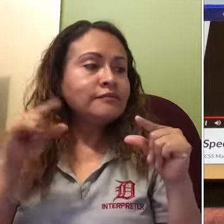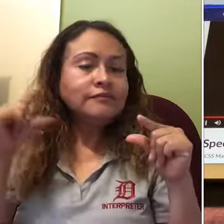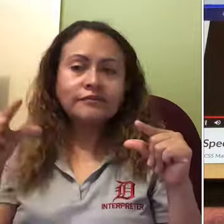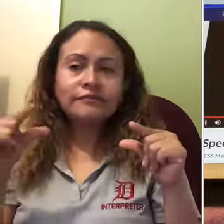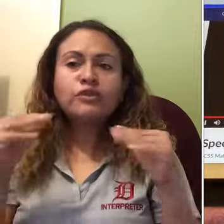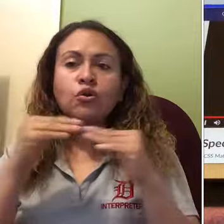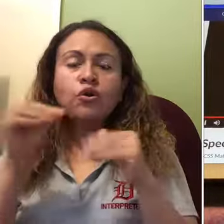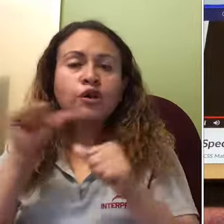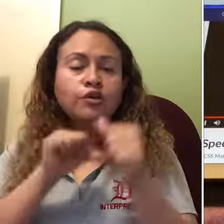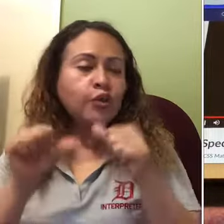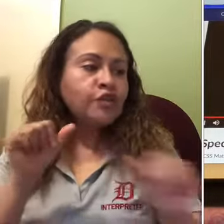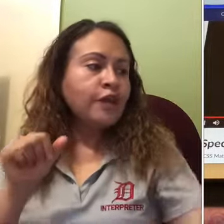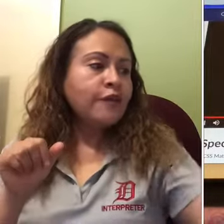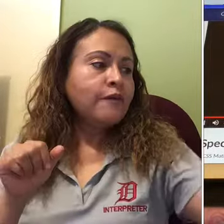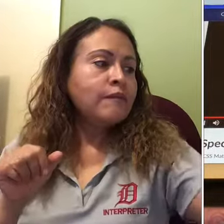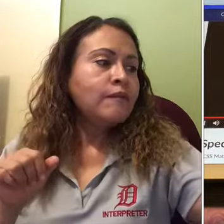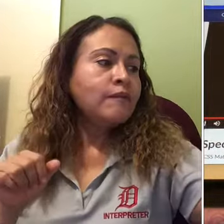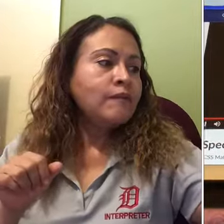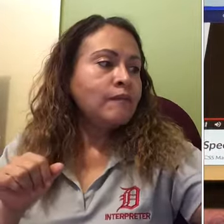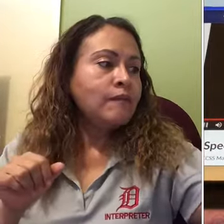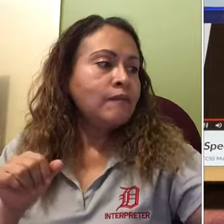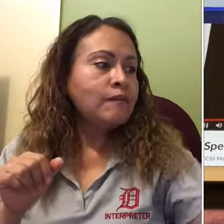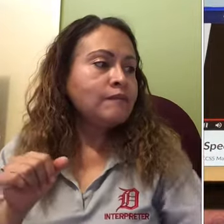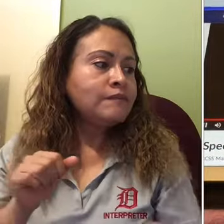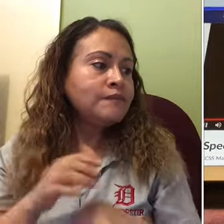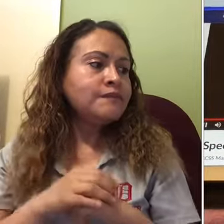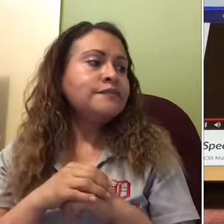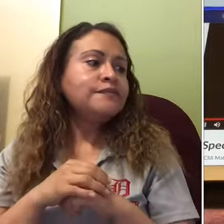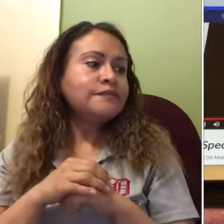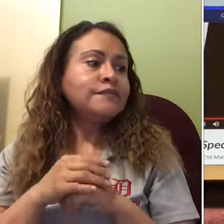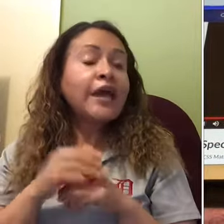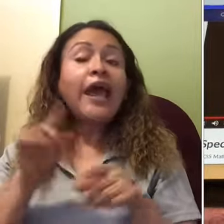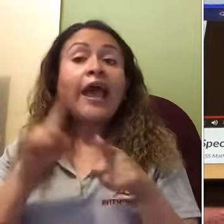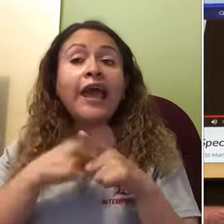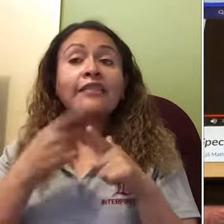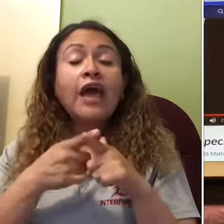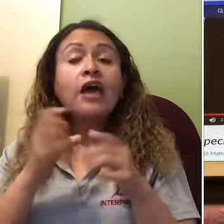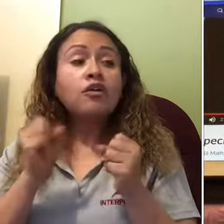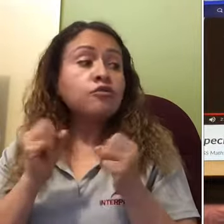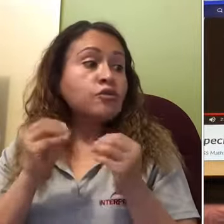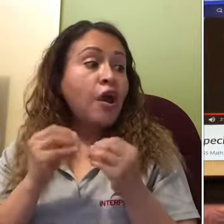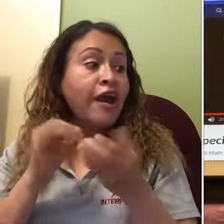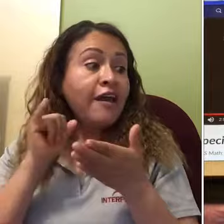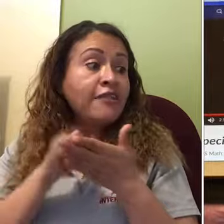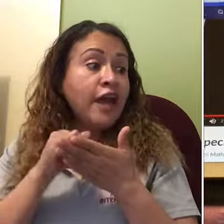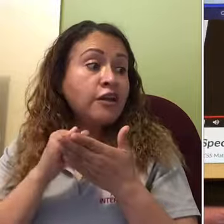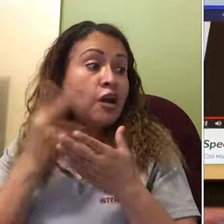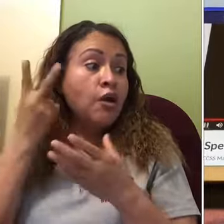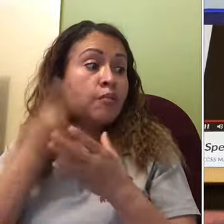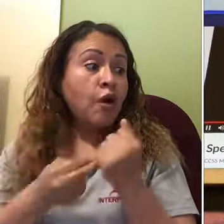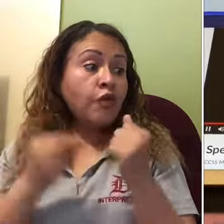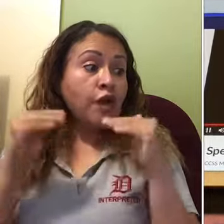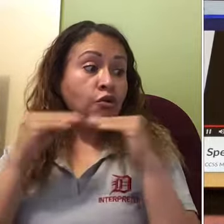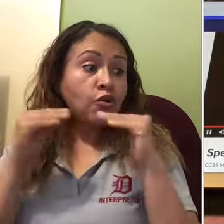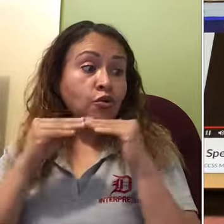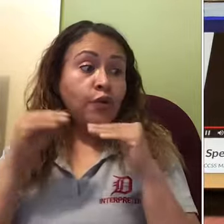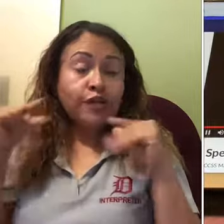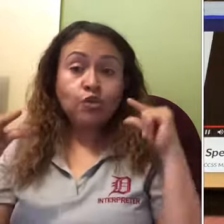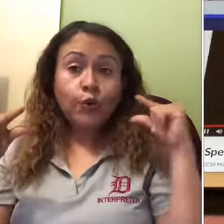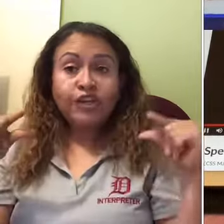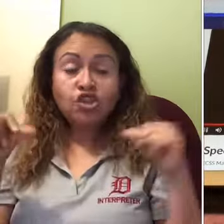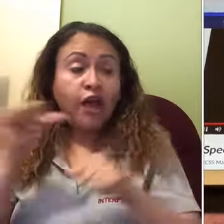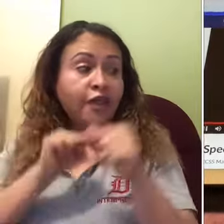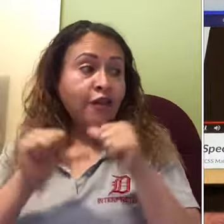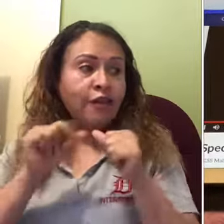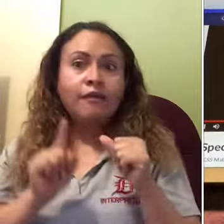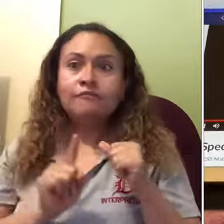there. This angle right over here is congruent to this angle over here. And so if these two are congruent to each other, then the